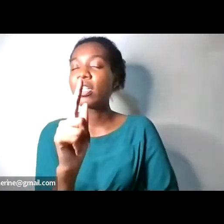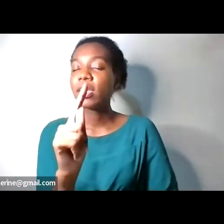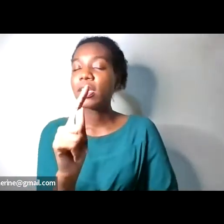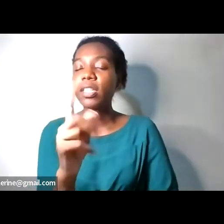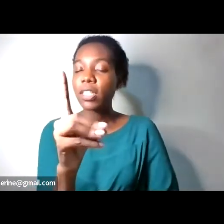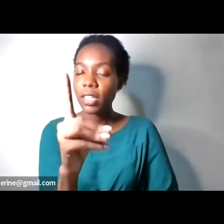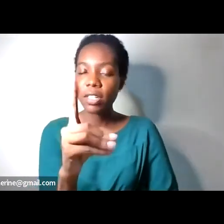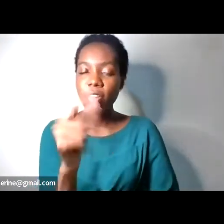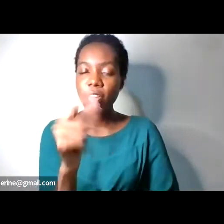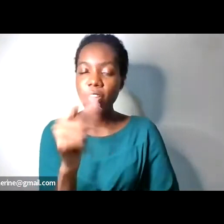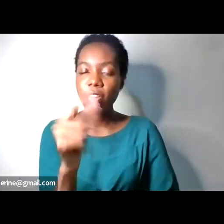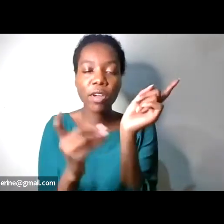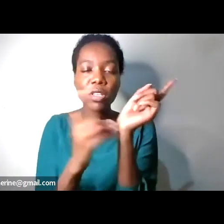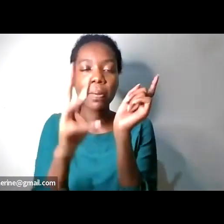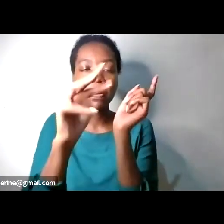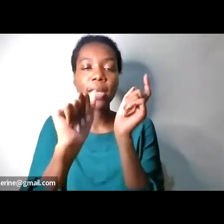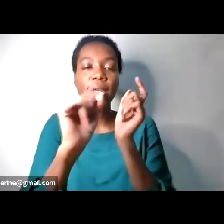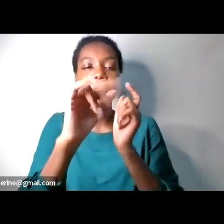guys.